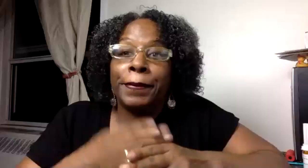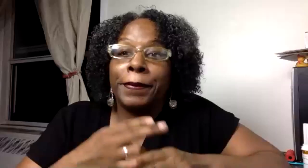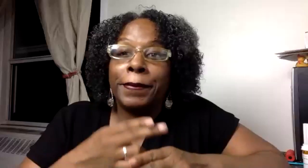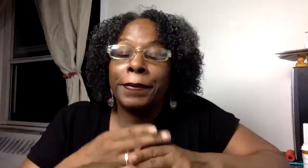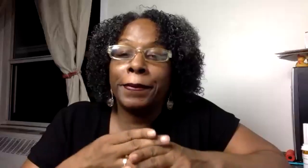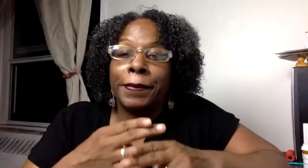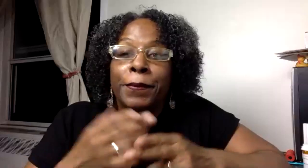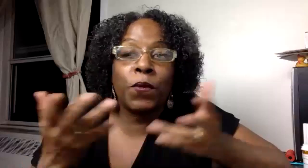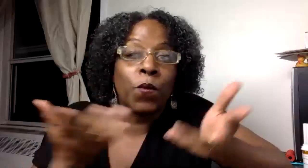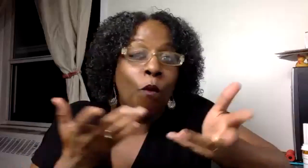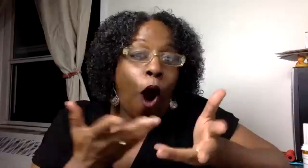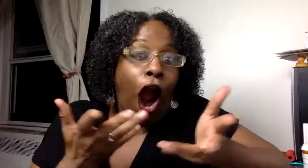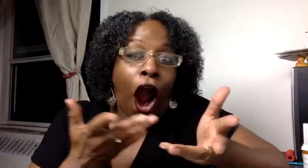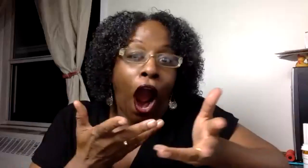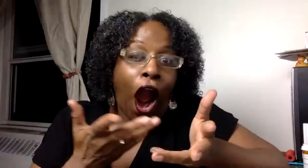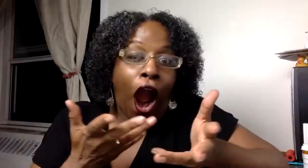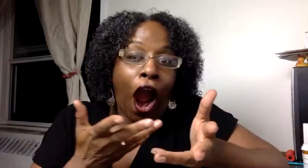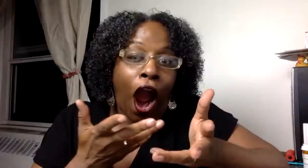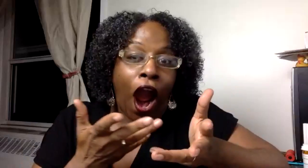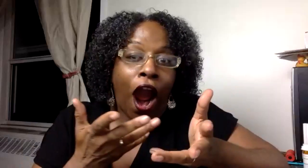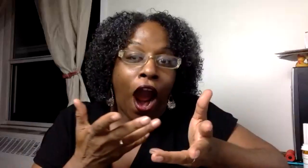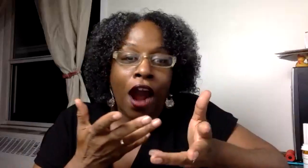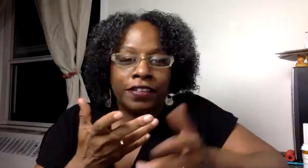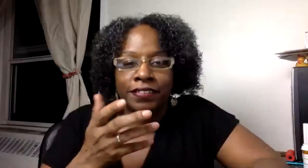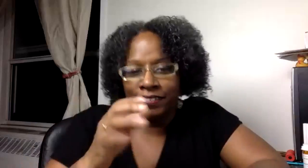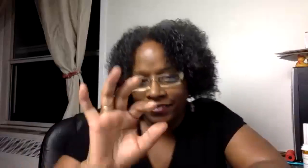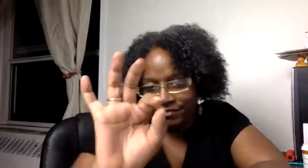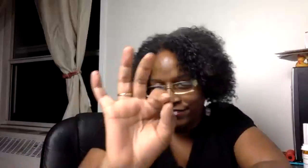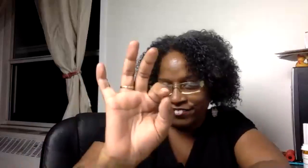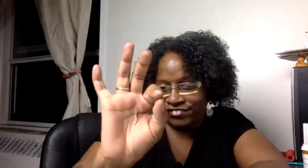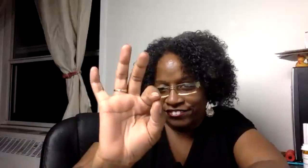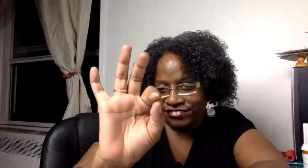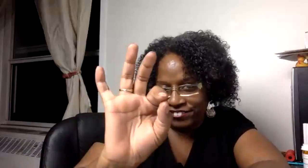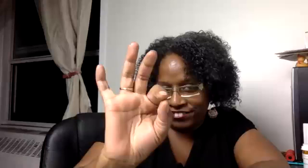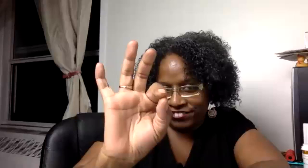Special, this is a newcomer, first time, special show for them. And this is